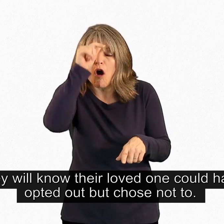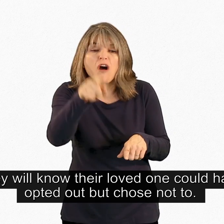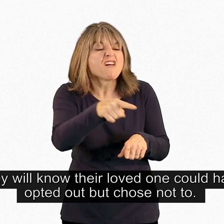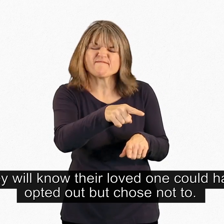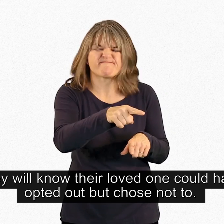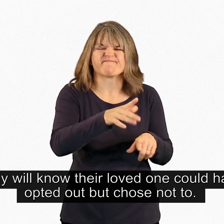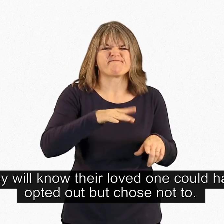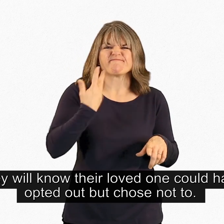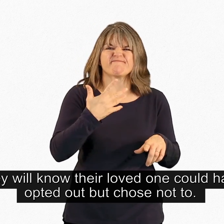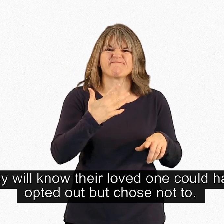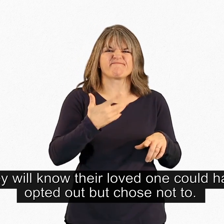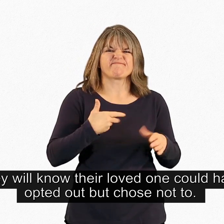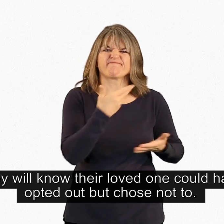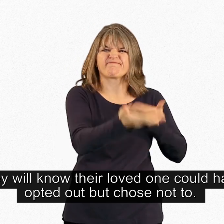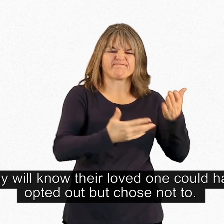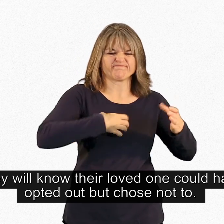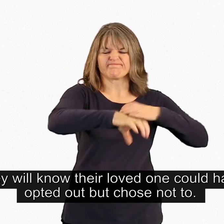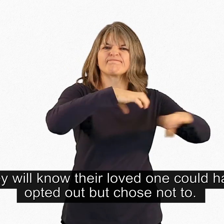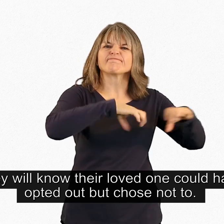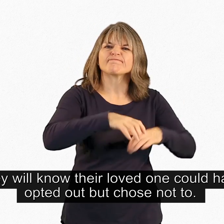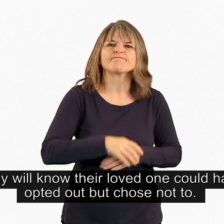their loved one could have opted out, but chose not to.